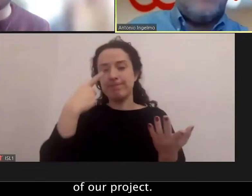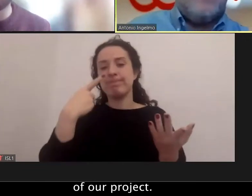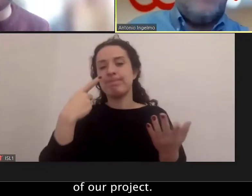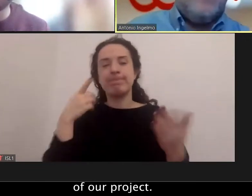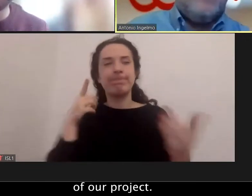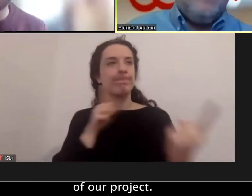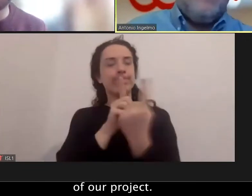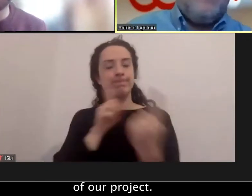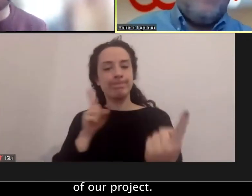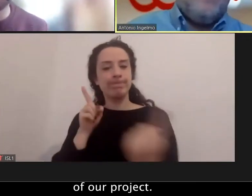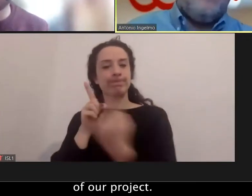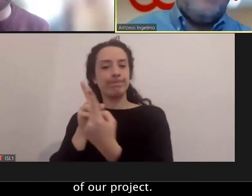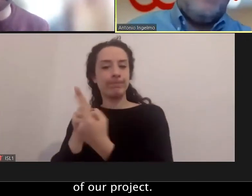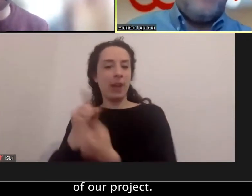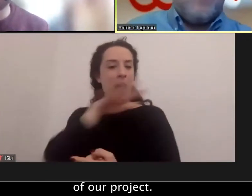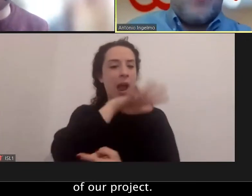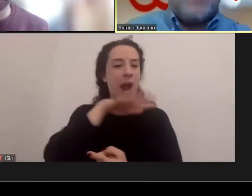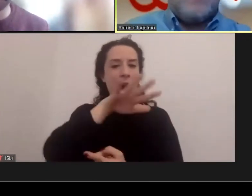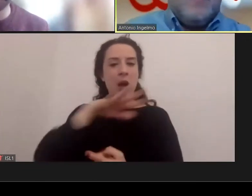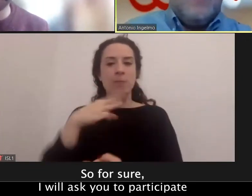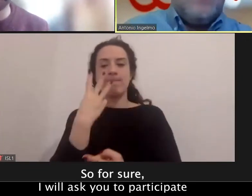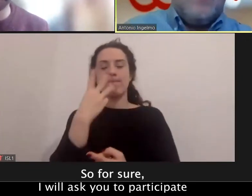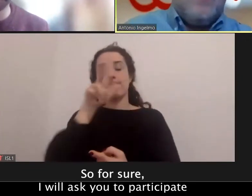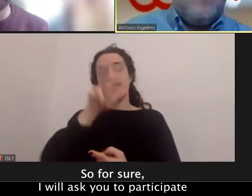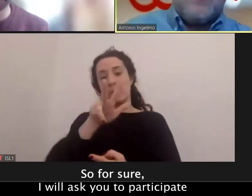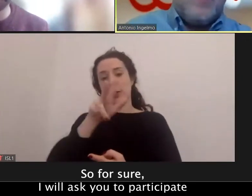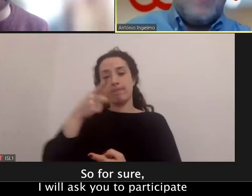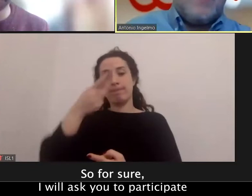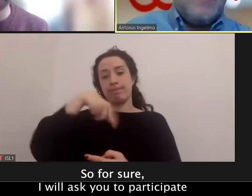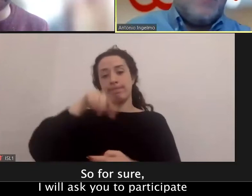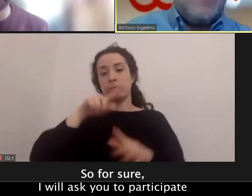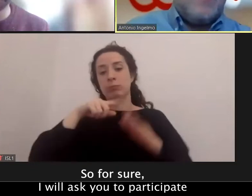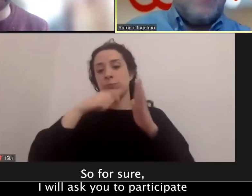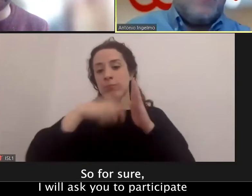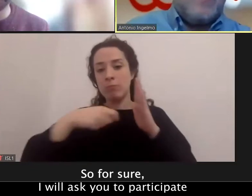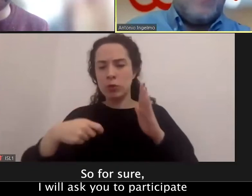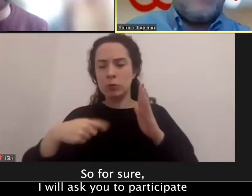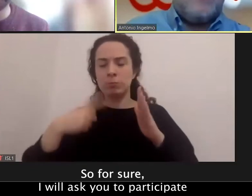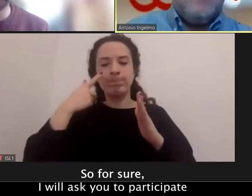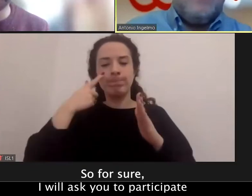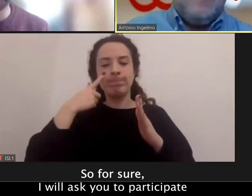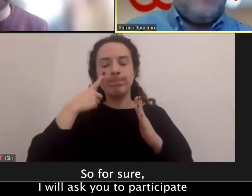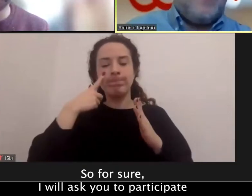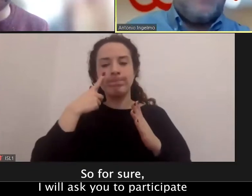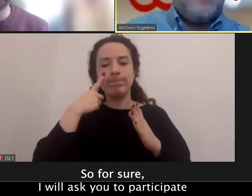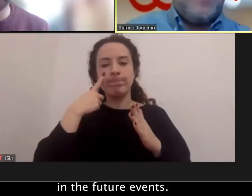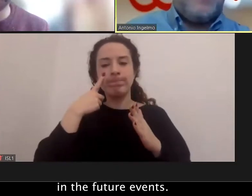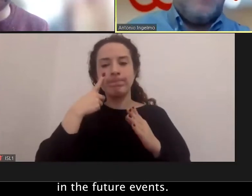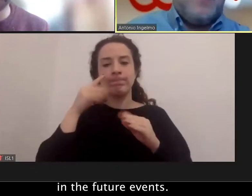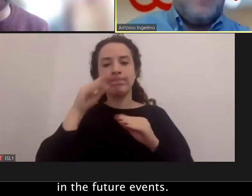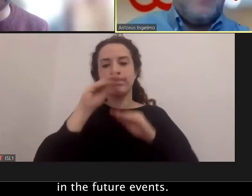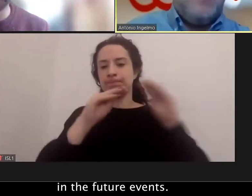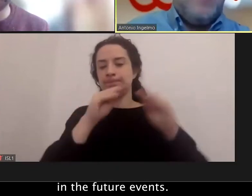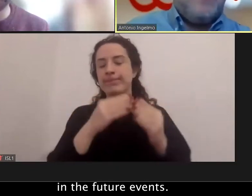areas of our project. So for sure, I will ask you to participate